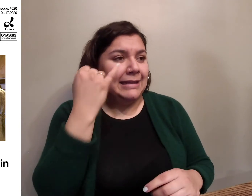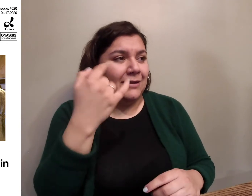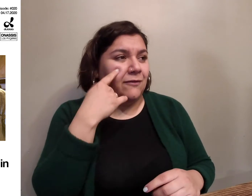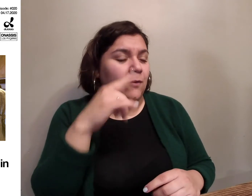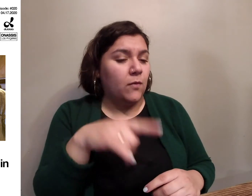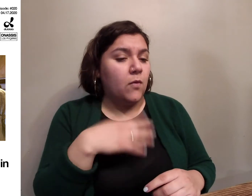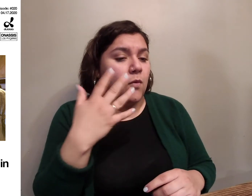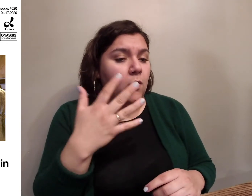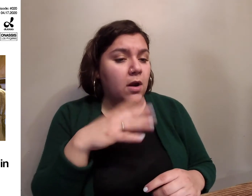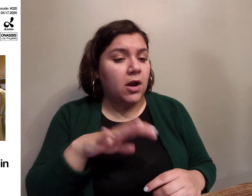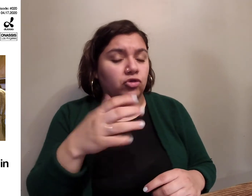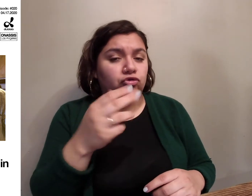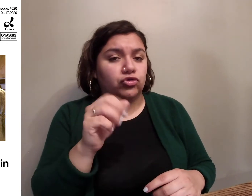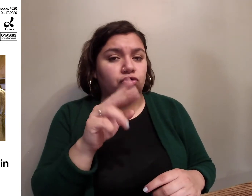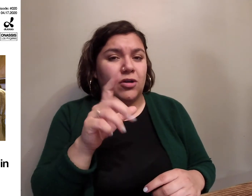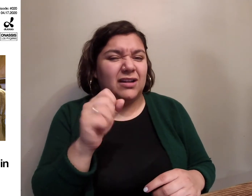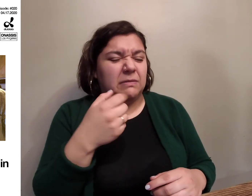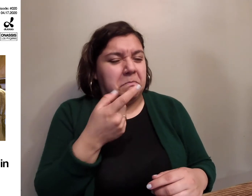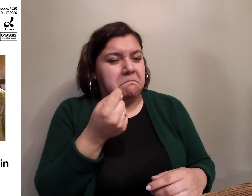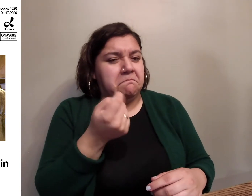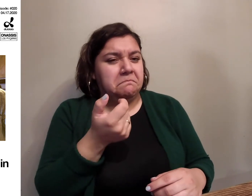hope.